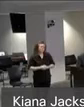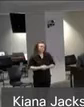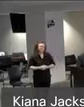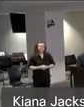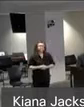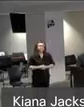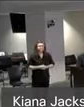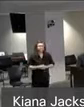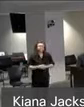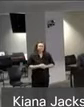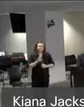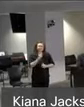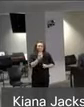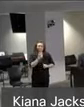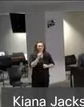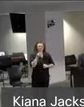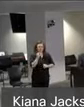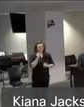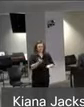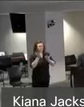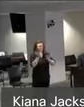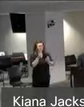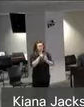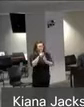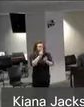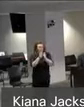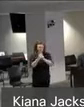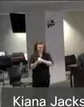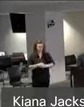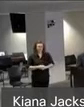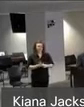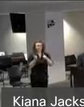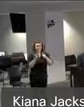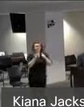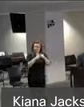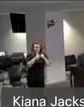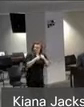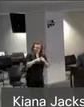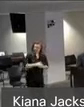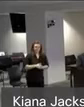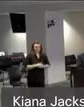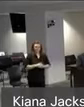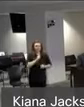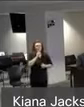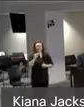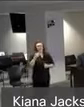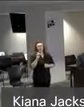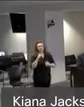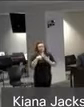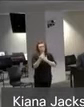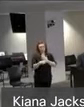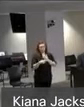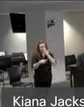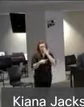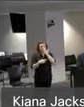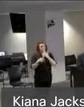For wellness, we're offering two new wellness changes this year. First, we are adding the Real Age program as a way for members to